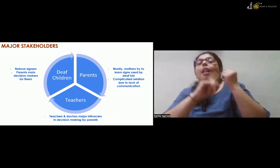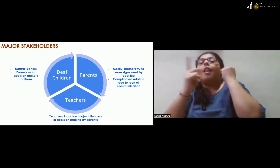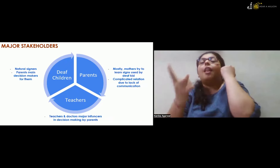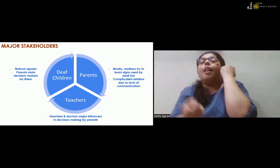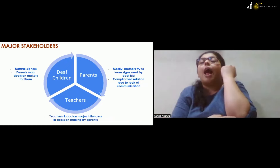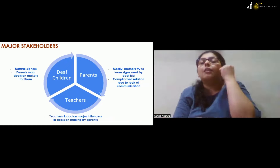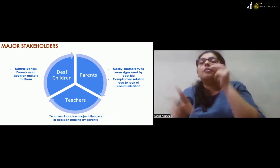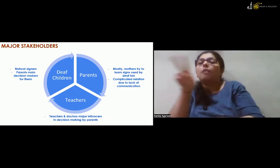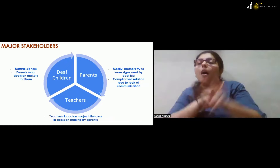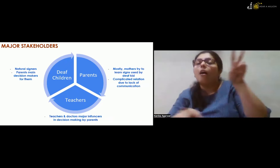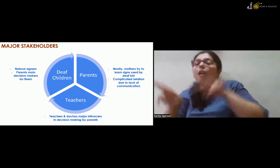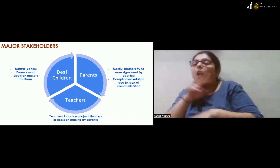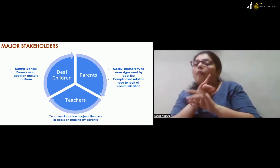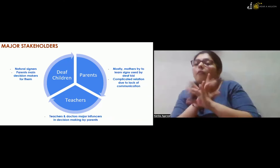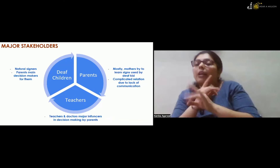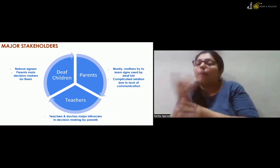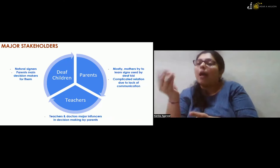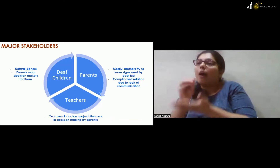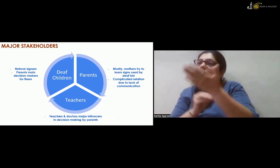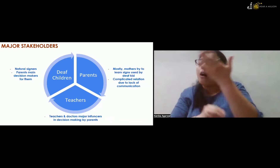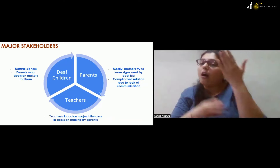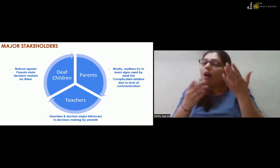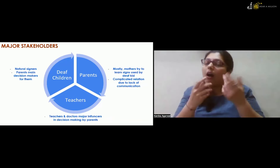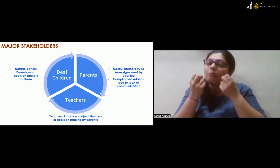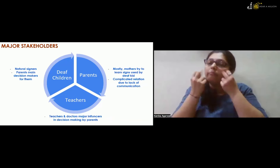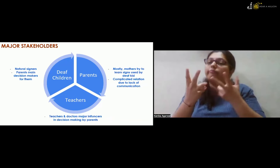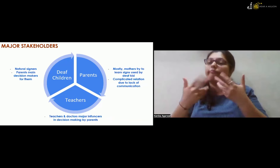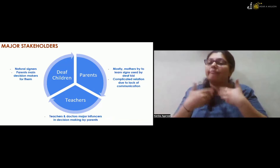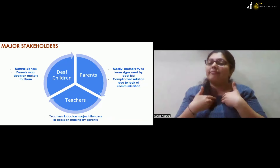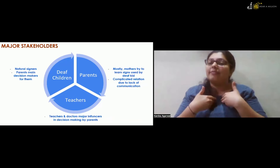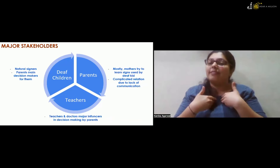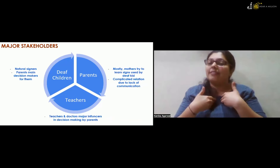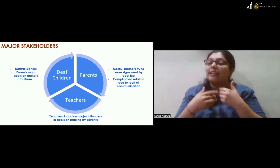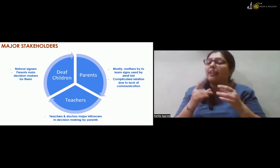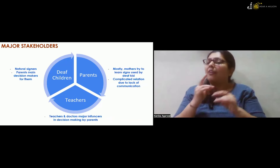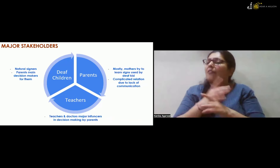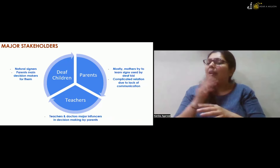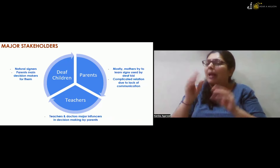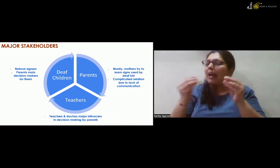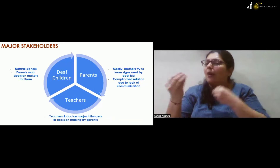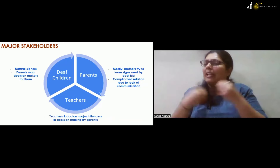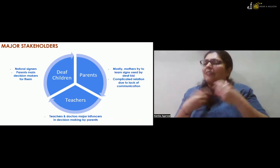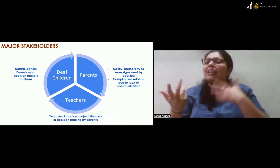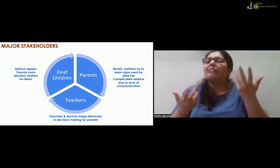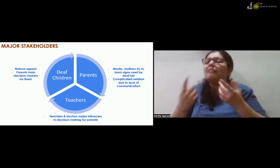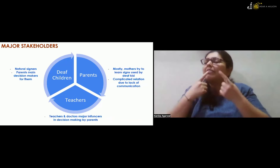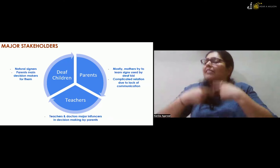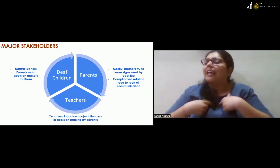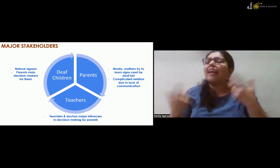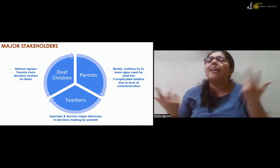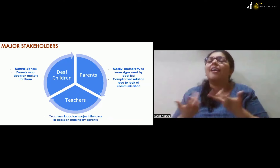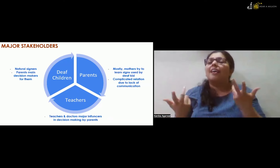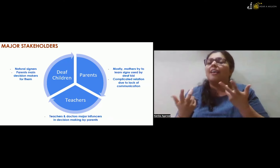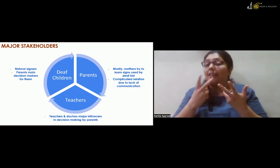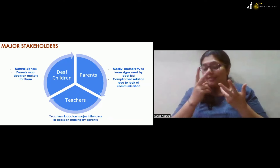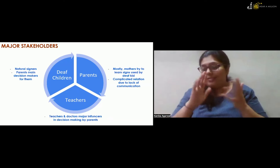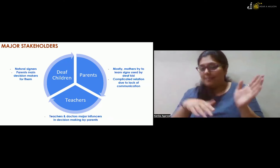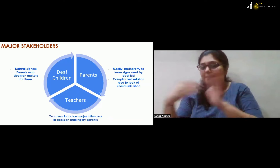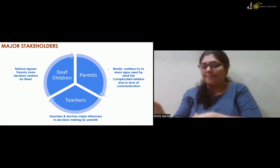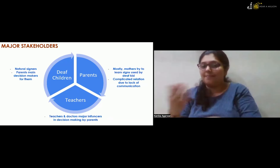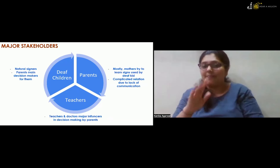after finishing our workshop, whether it was impactful enough or not, whether they understood or not, whether they agreed upon, the feedback actually gave us